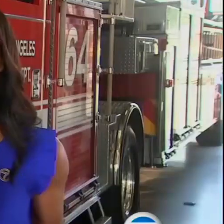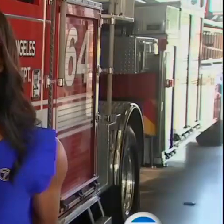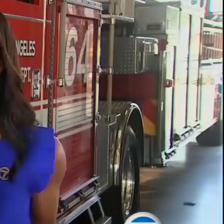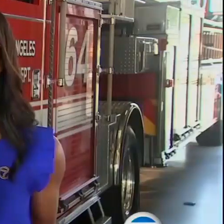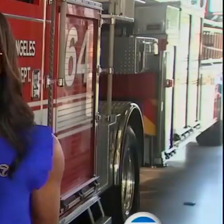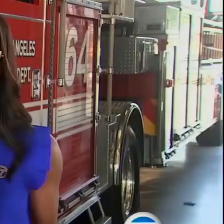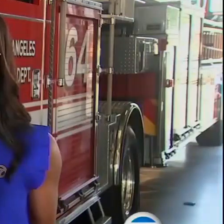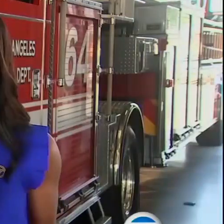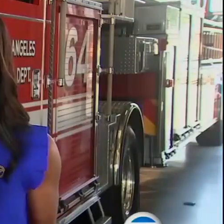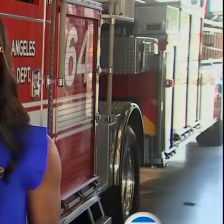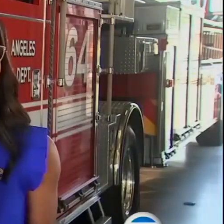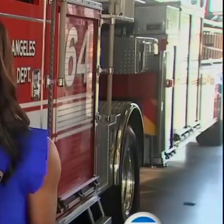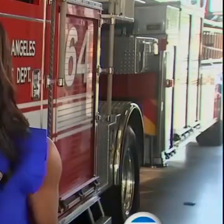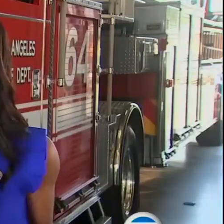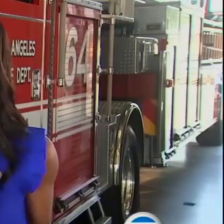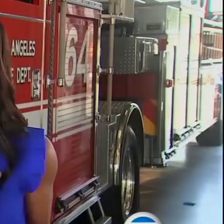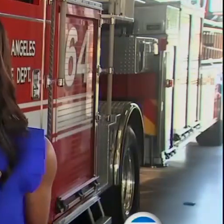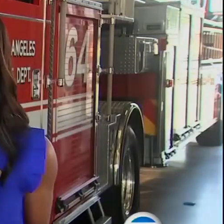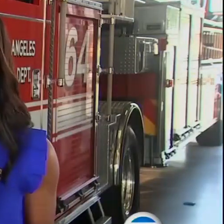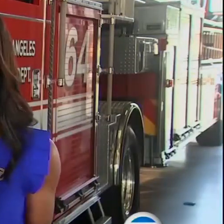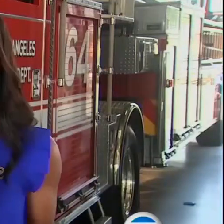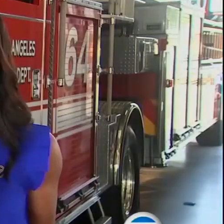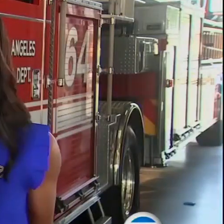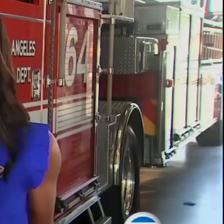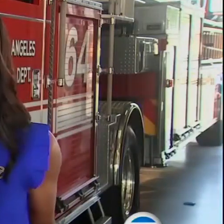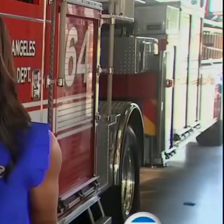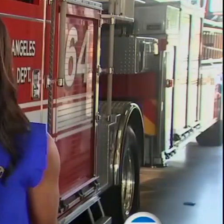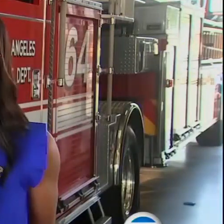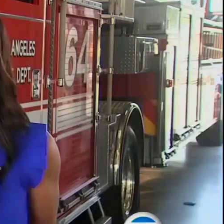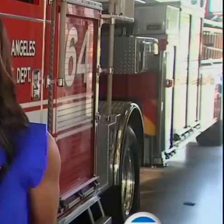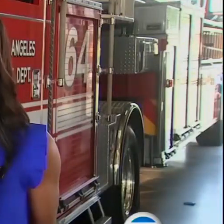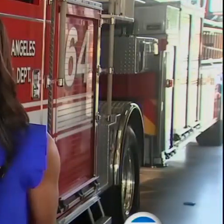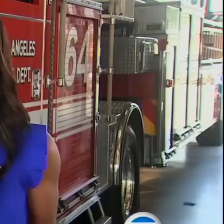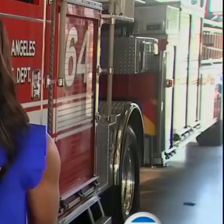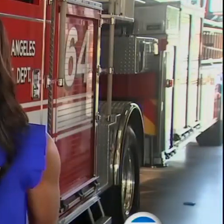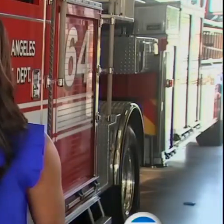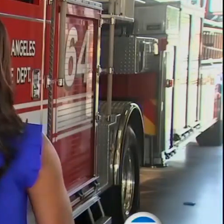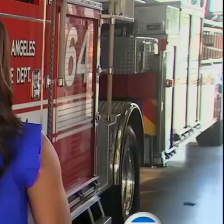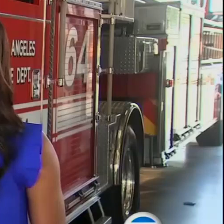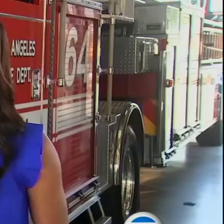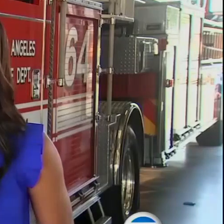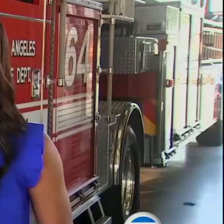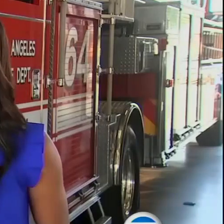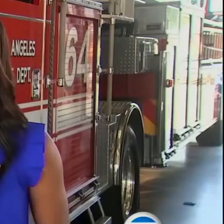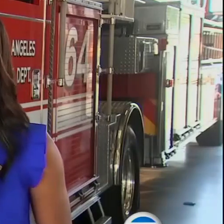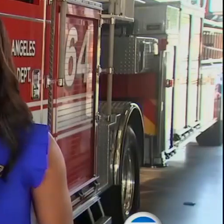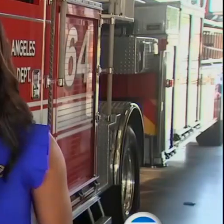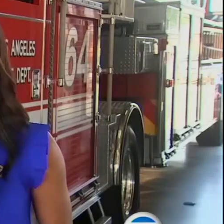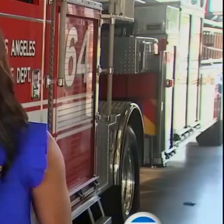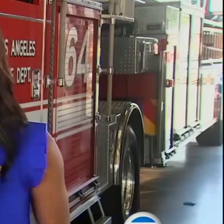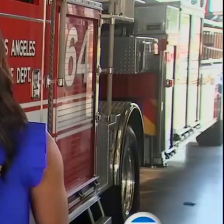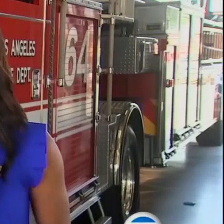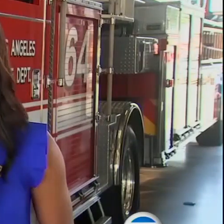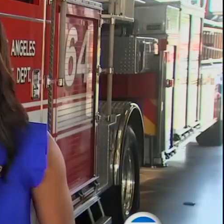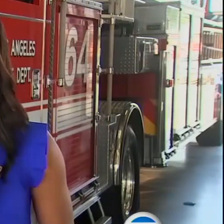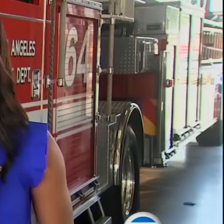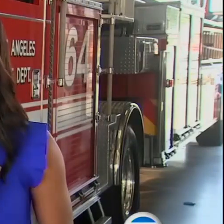If you think you need smoke alarms, can't afford them, or simply just have questions, you can call MySafe LA at